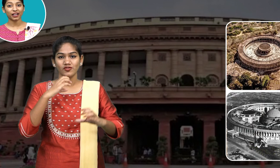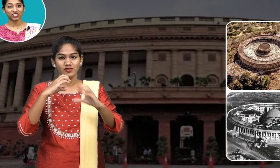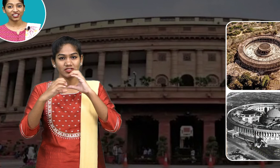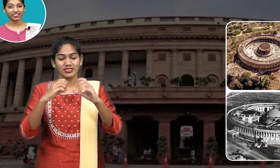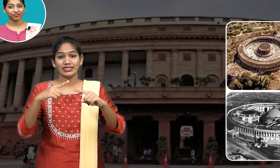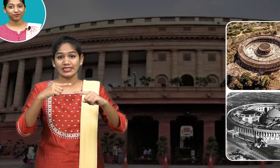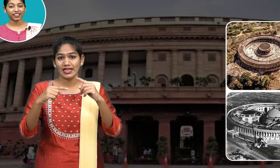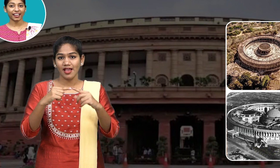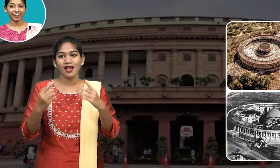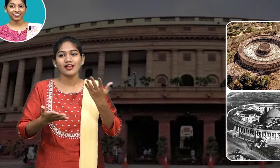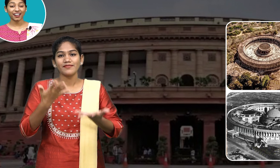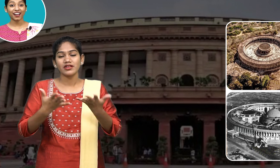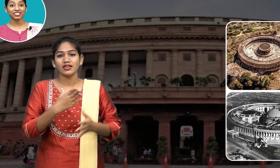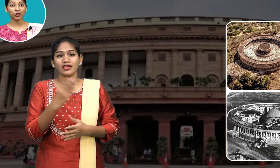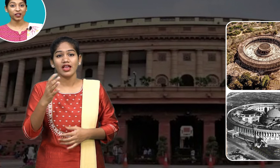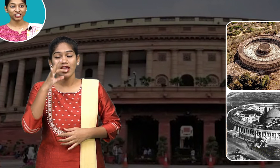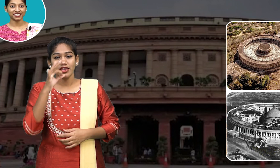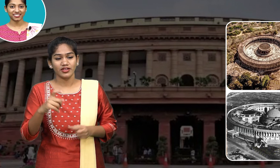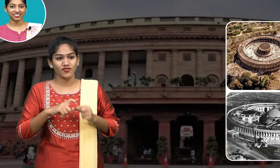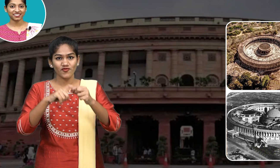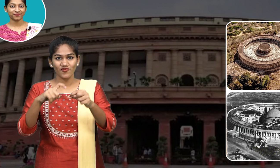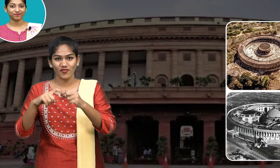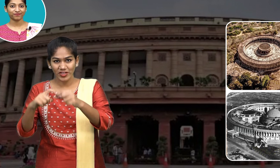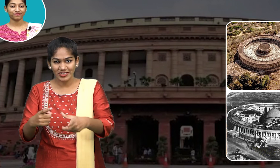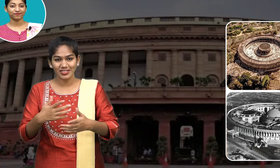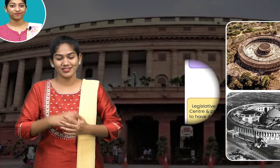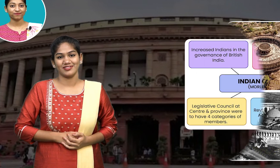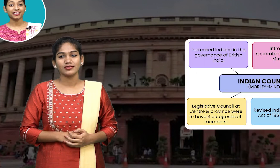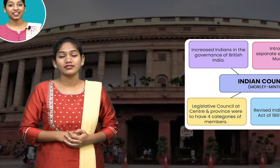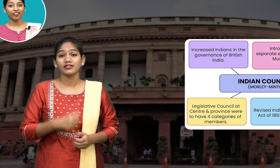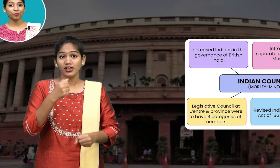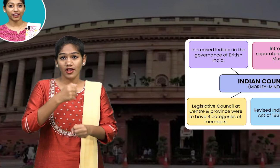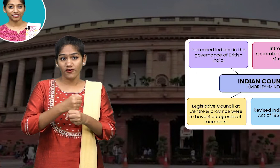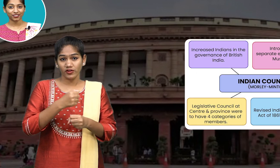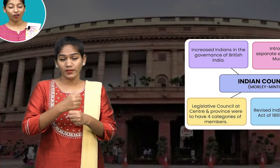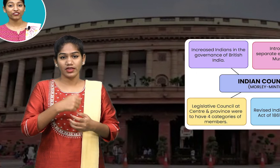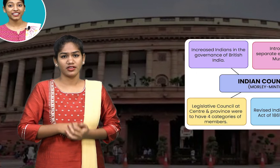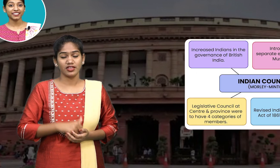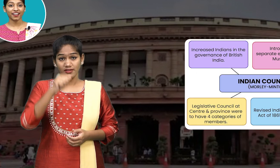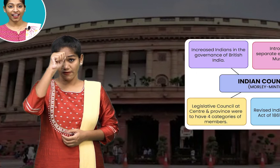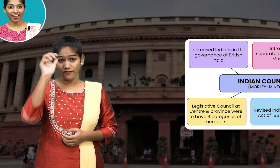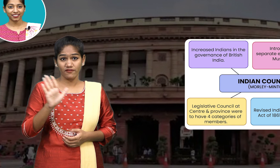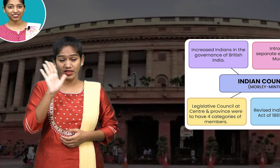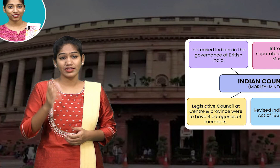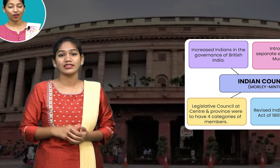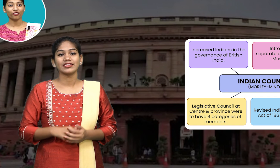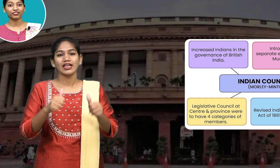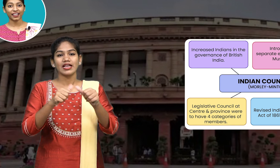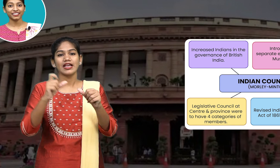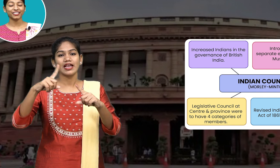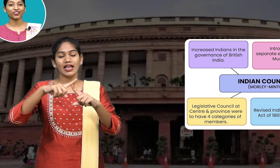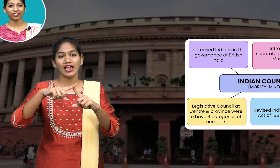the budget and ask questions. The Government of India Act